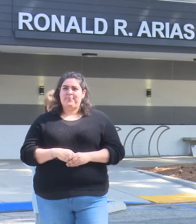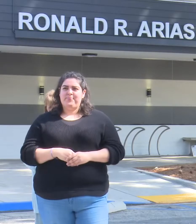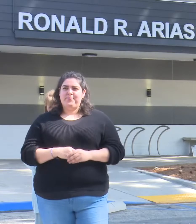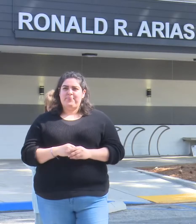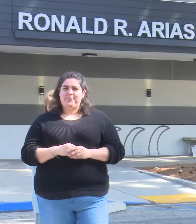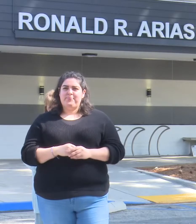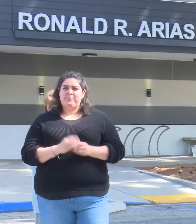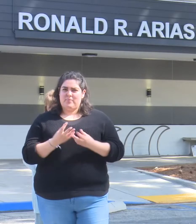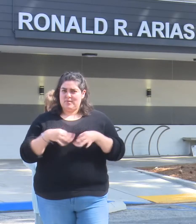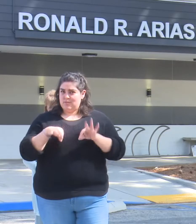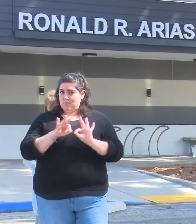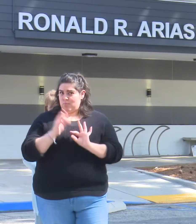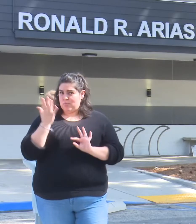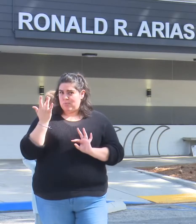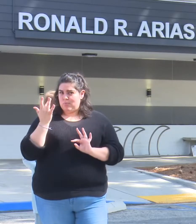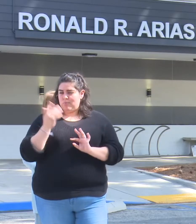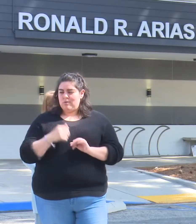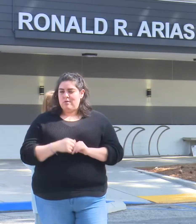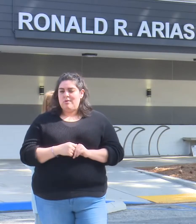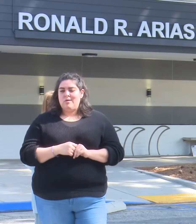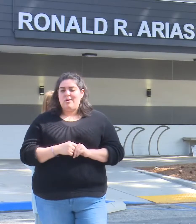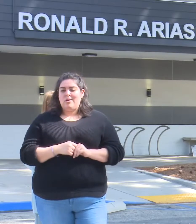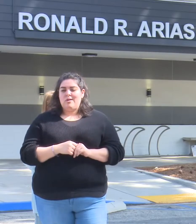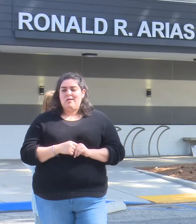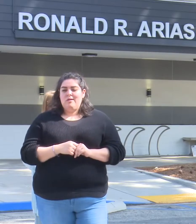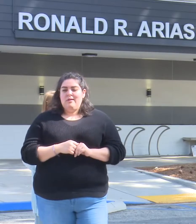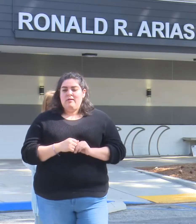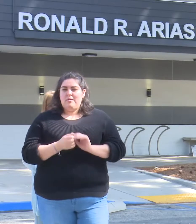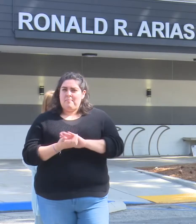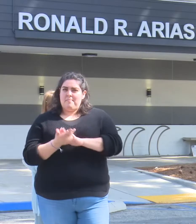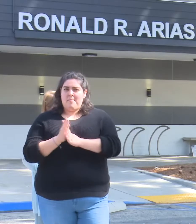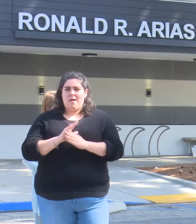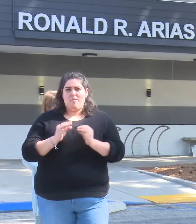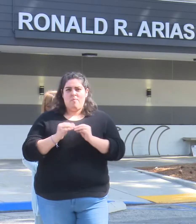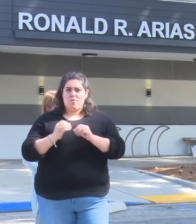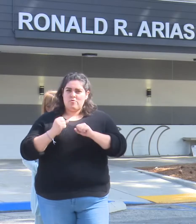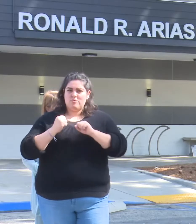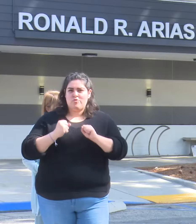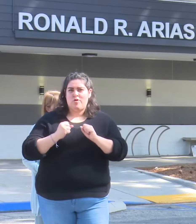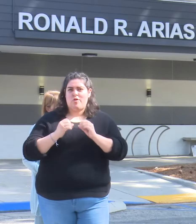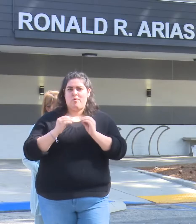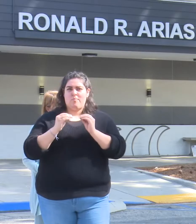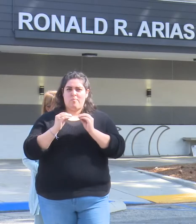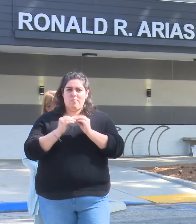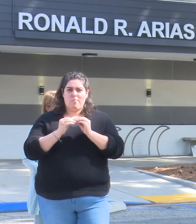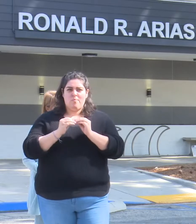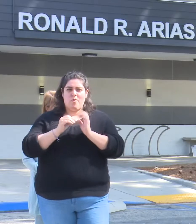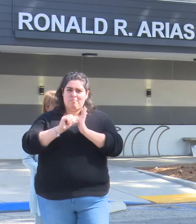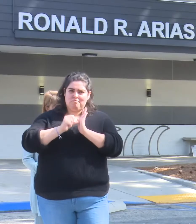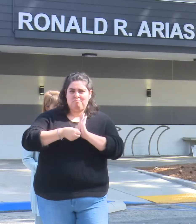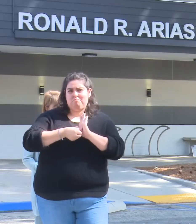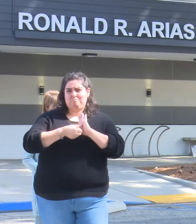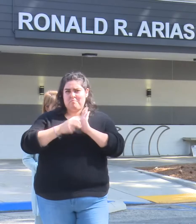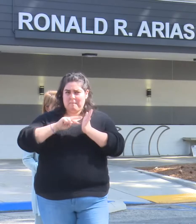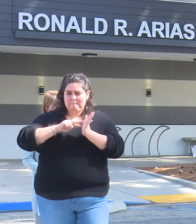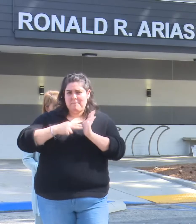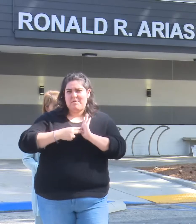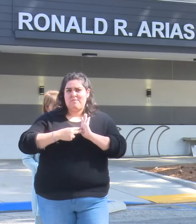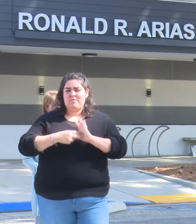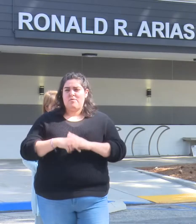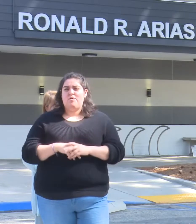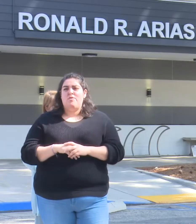important because it becomes stronger and more meaningful when they